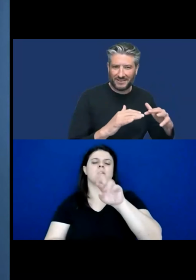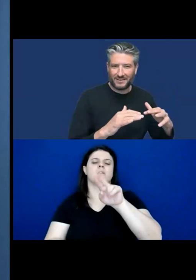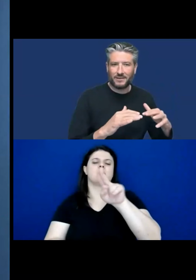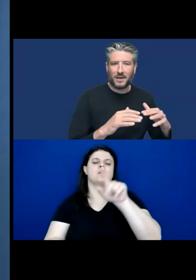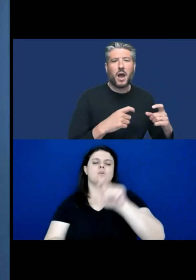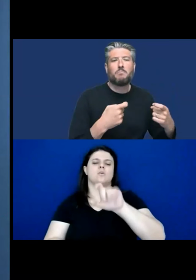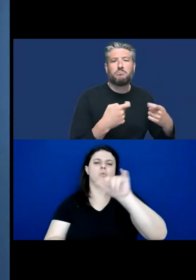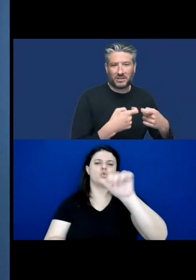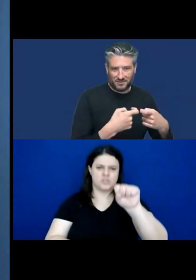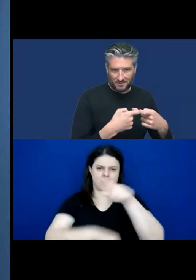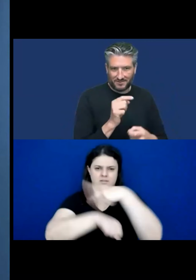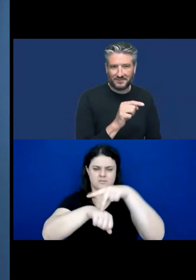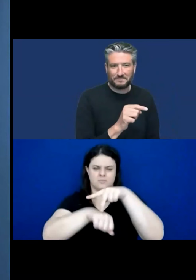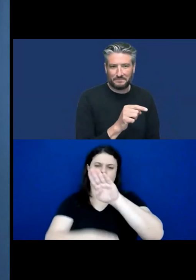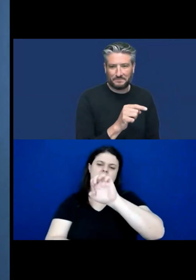deafblind women.